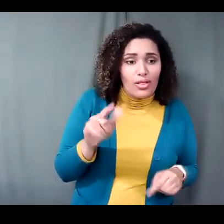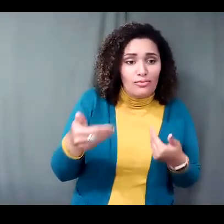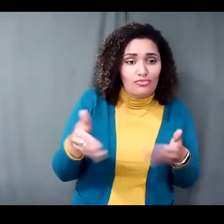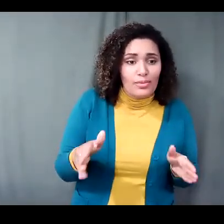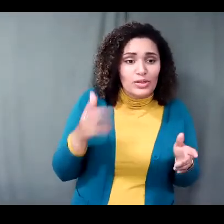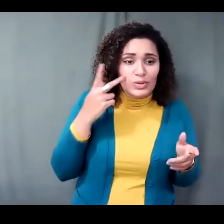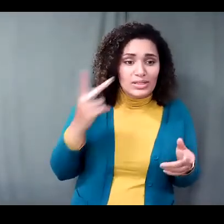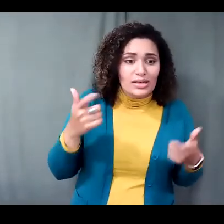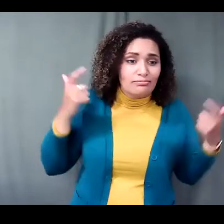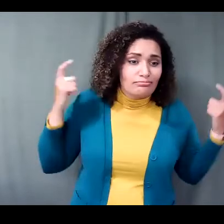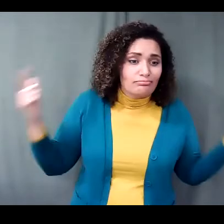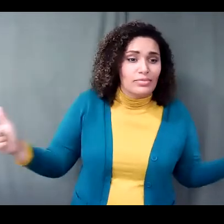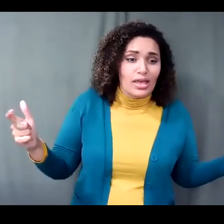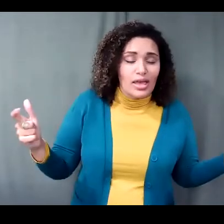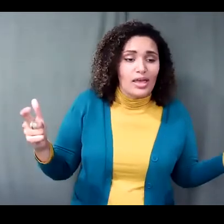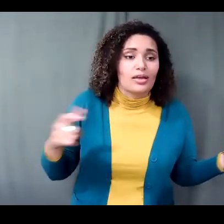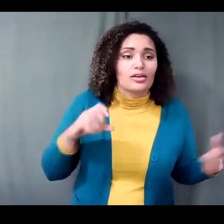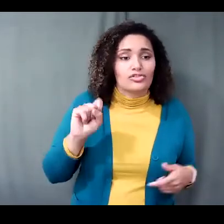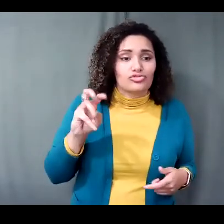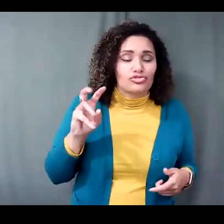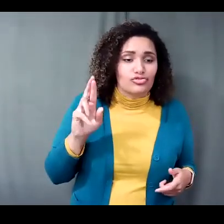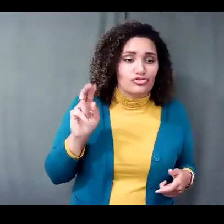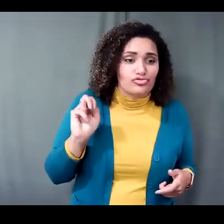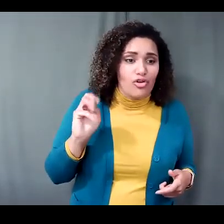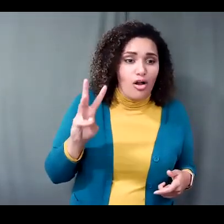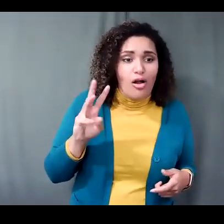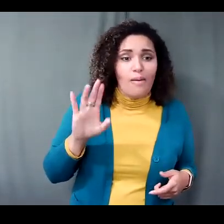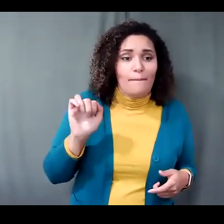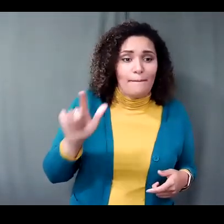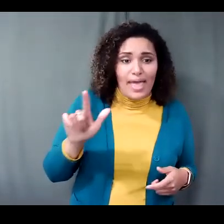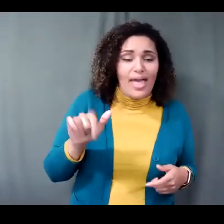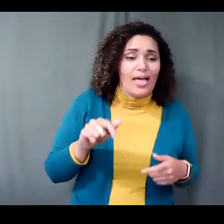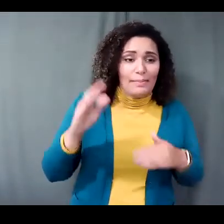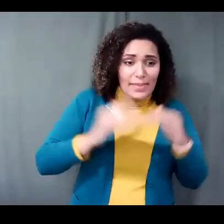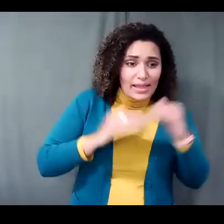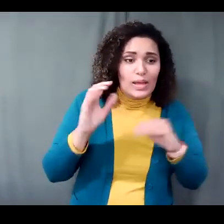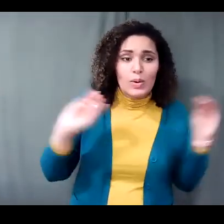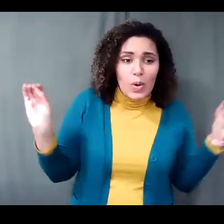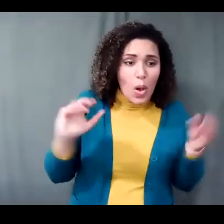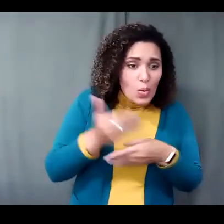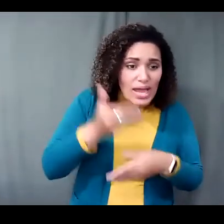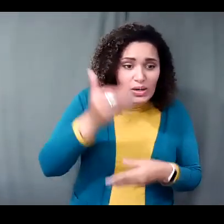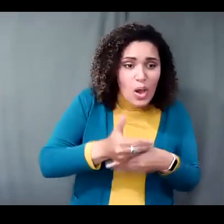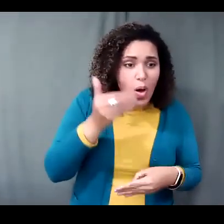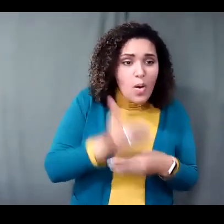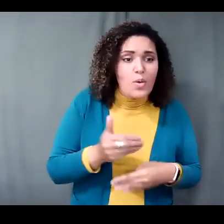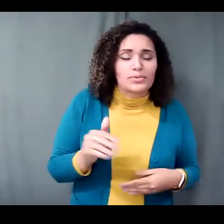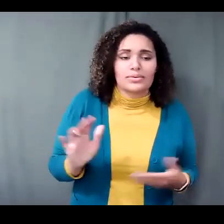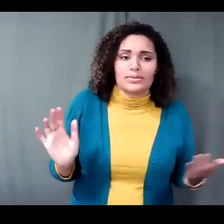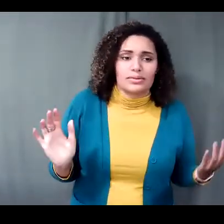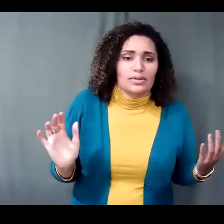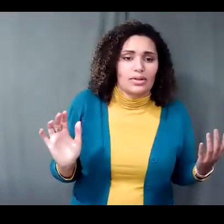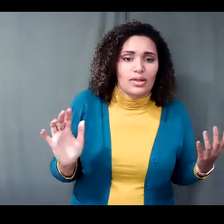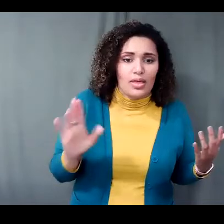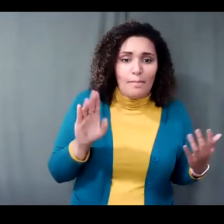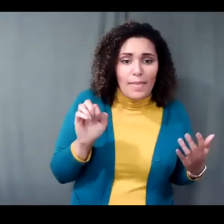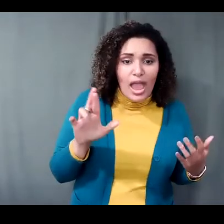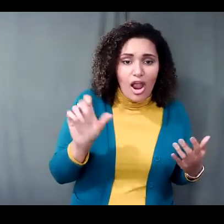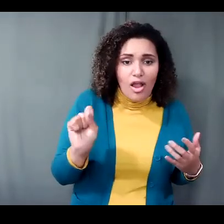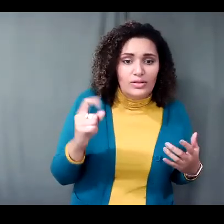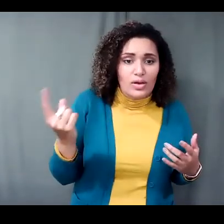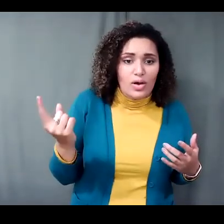big straw bale building. It's our attempt to create a cave. It's there are no windows in it. It's the barrels are always